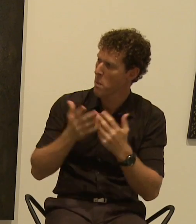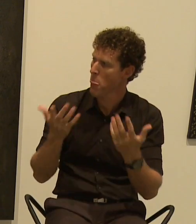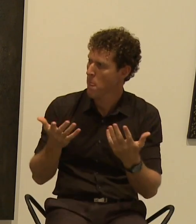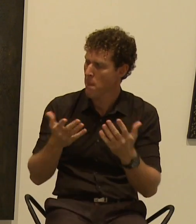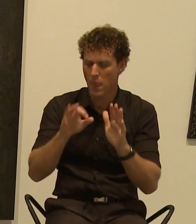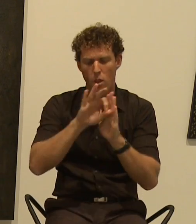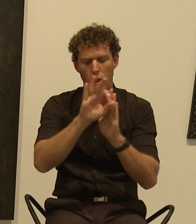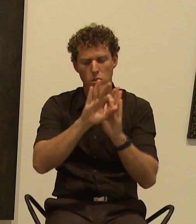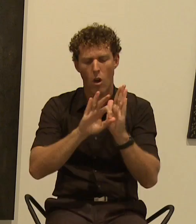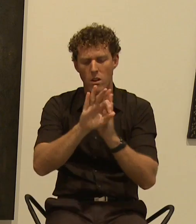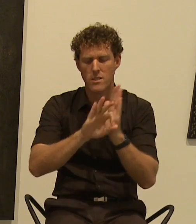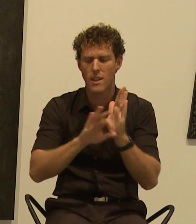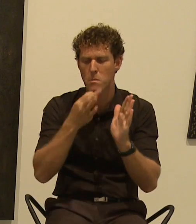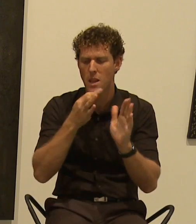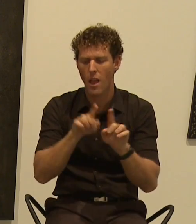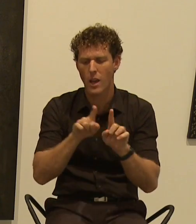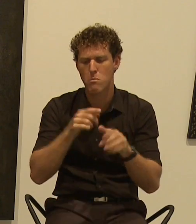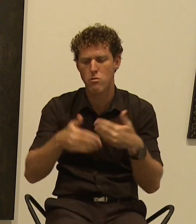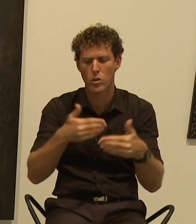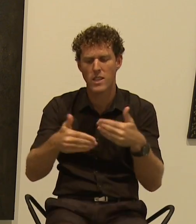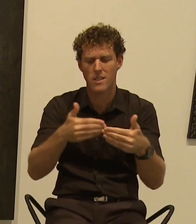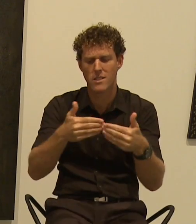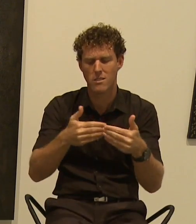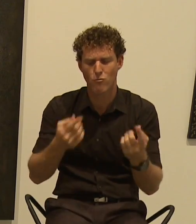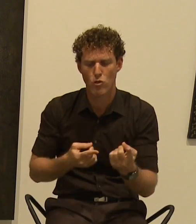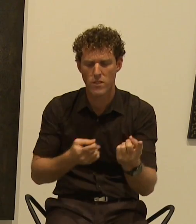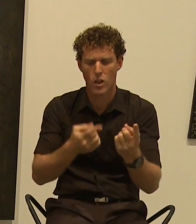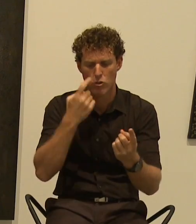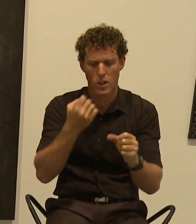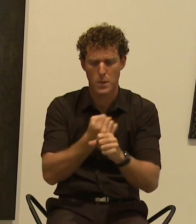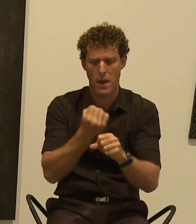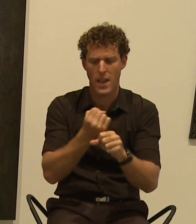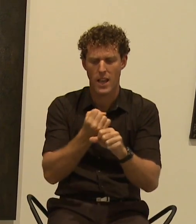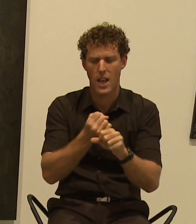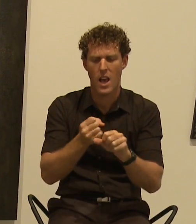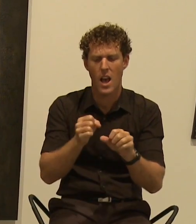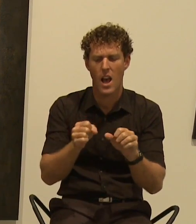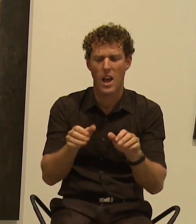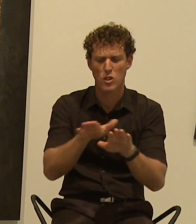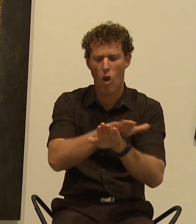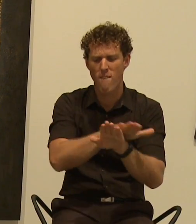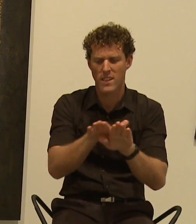it was process driven, so it was about trying to create a surface that